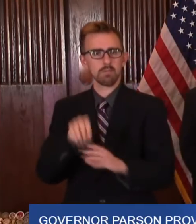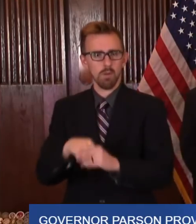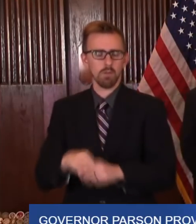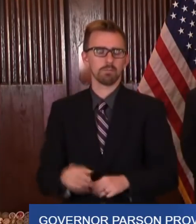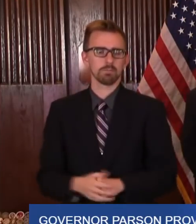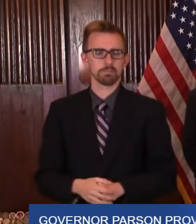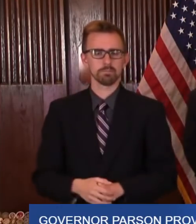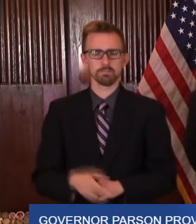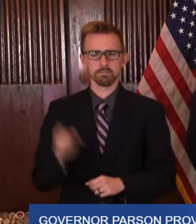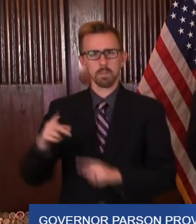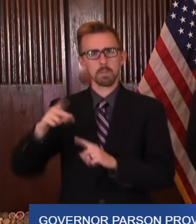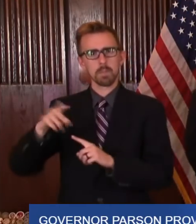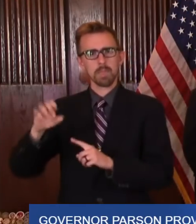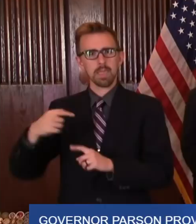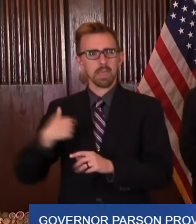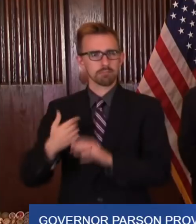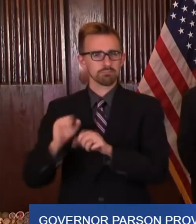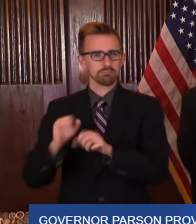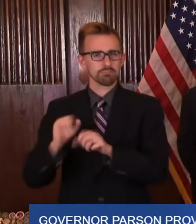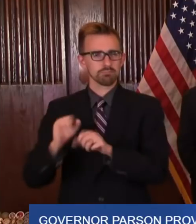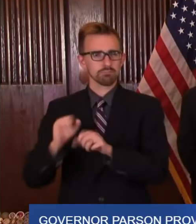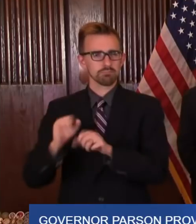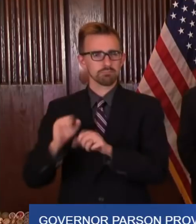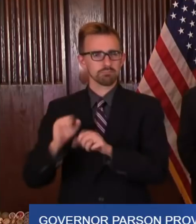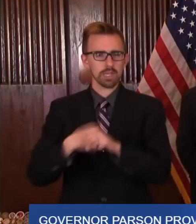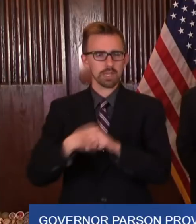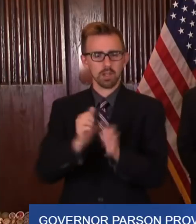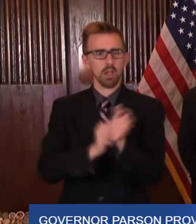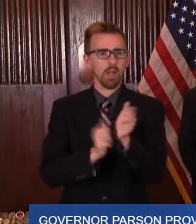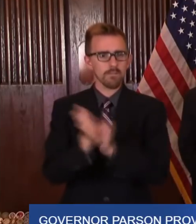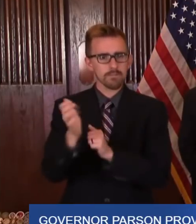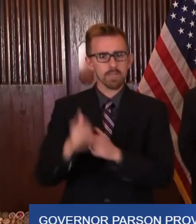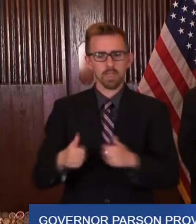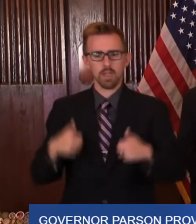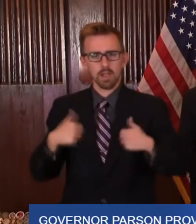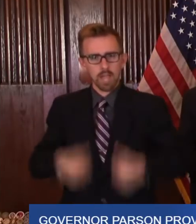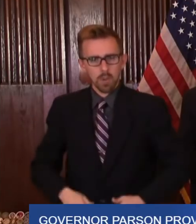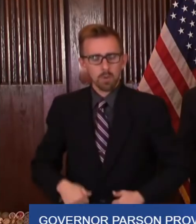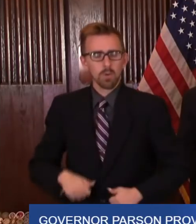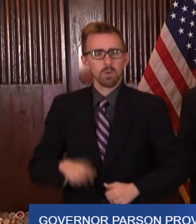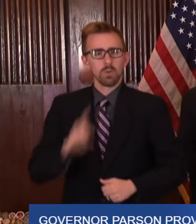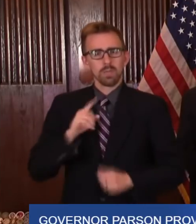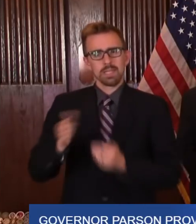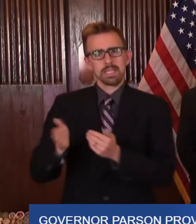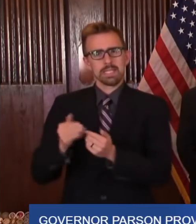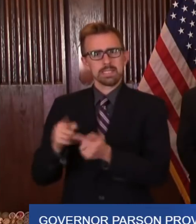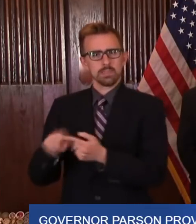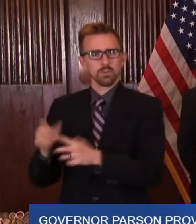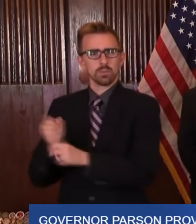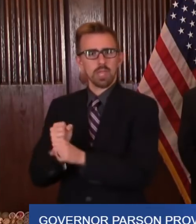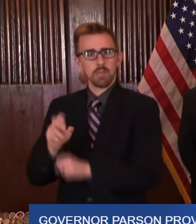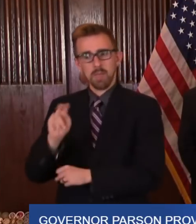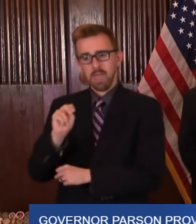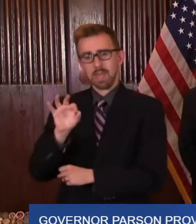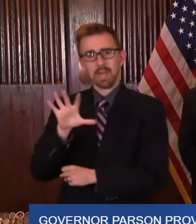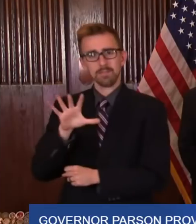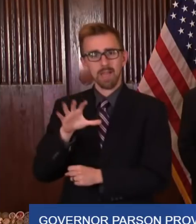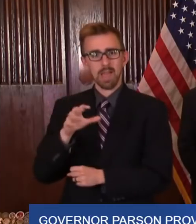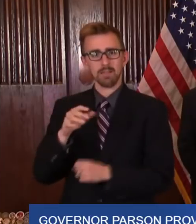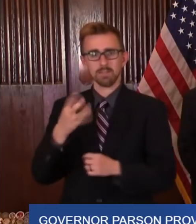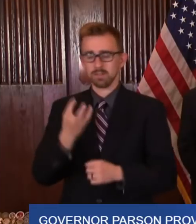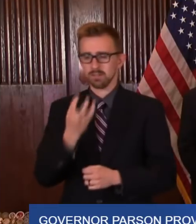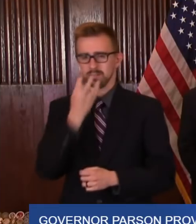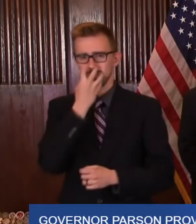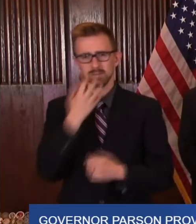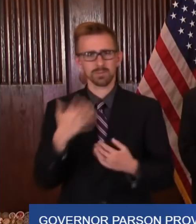equipment, I've operated for 30 years, gloves and gowns are usually a little easier to get, but these N95 respirators, you